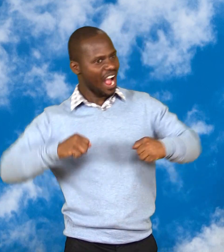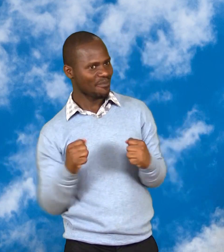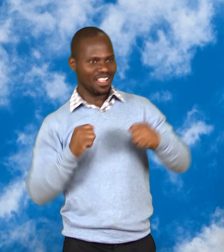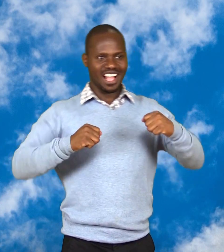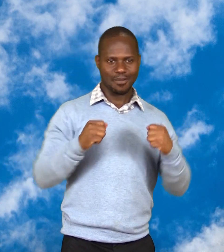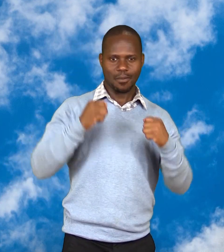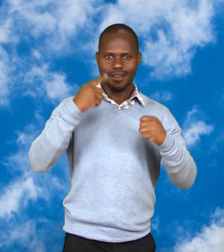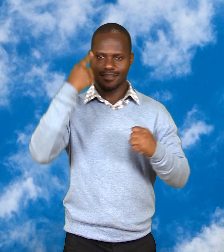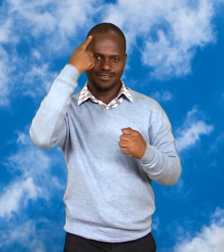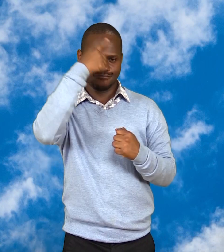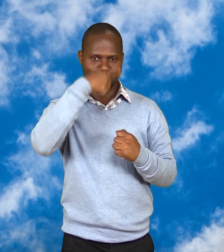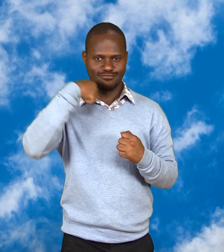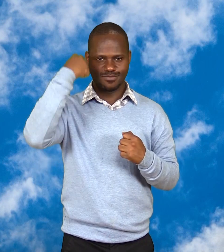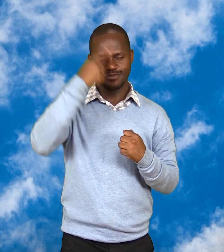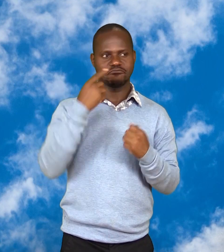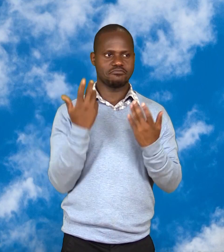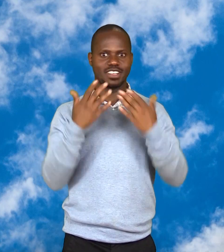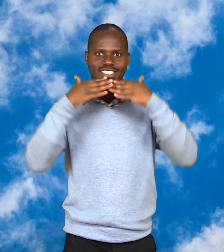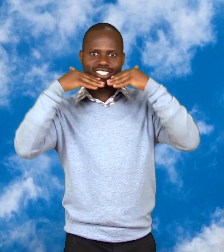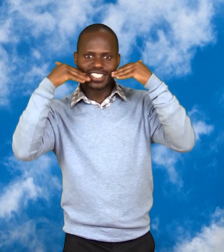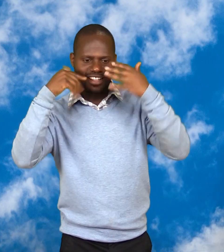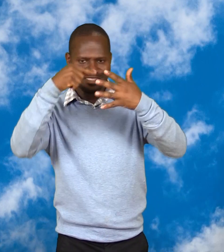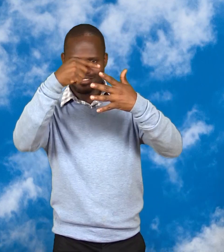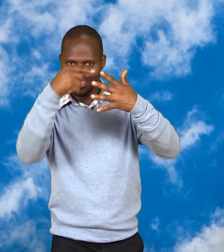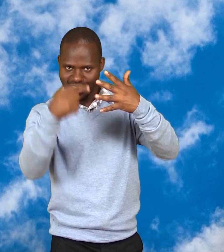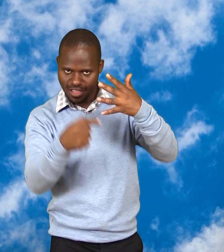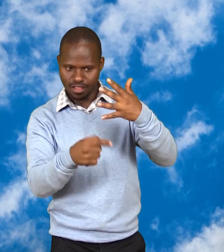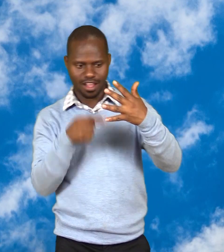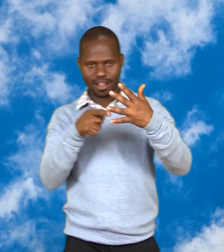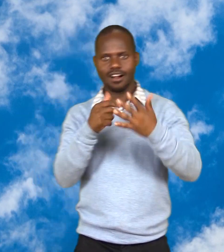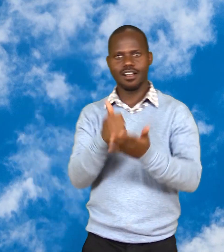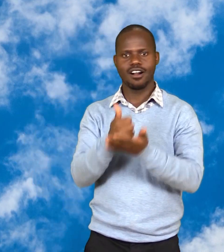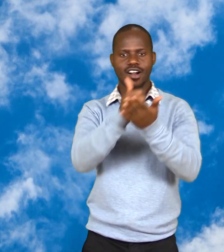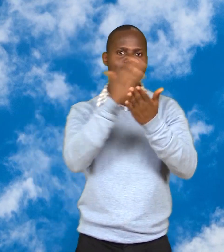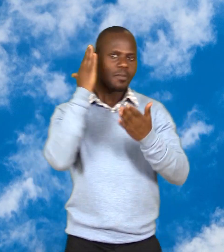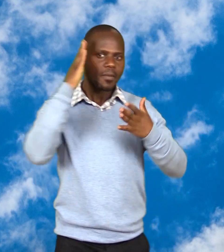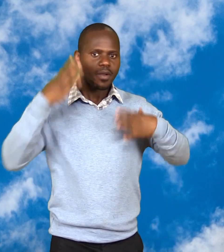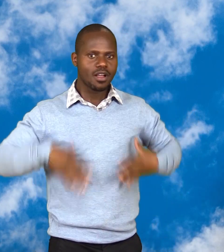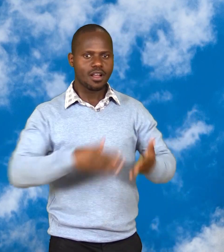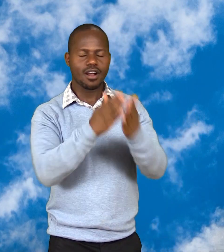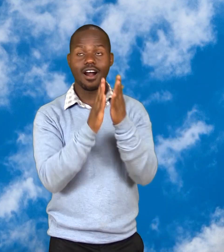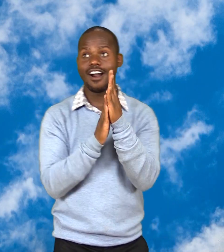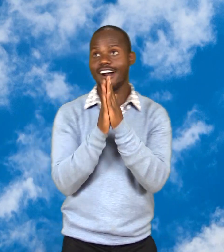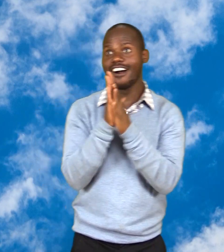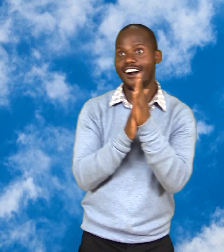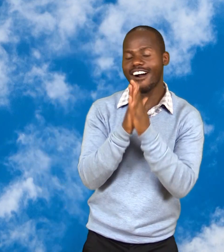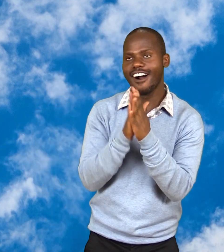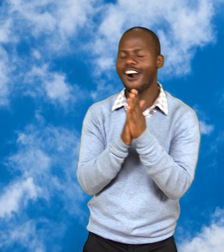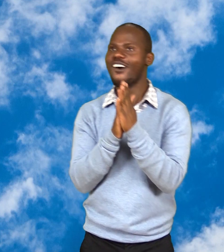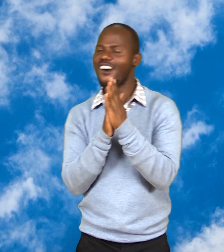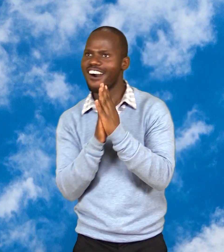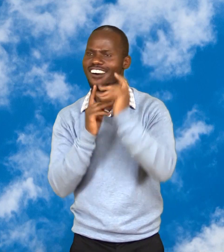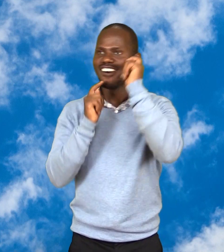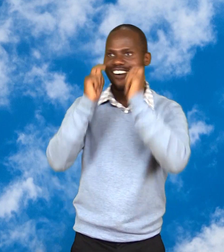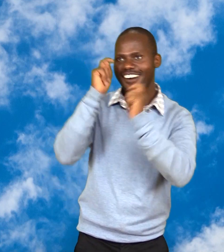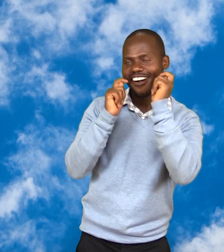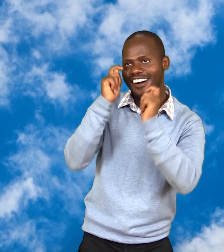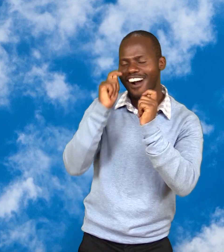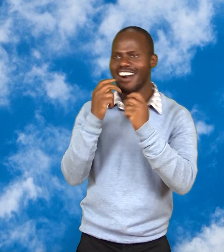crying, we relay that using our facial expressions. Facial expressions help us to understand the mood